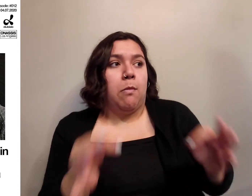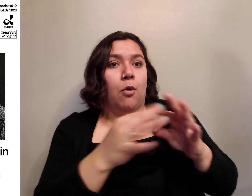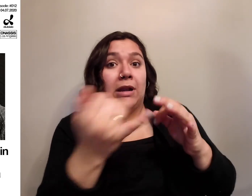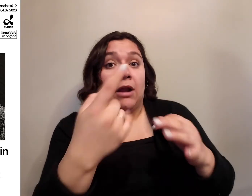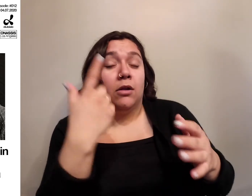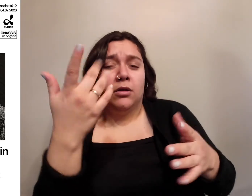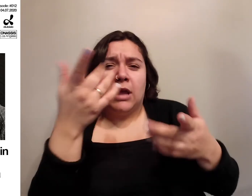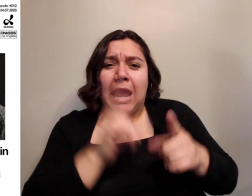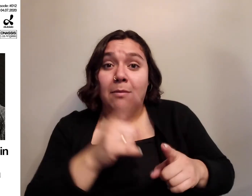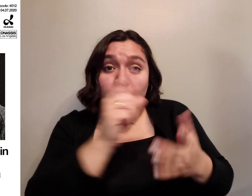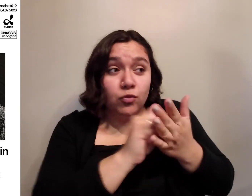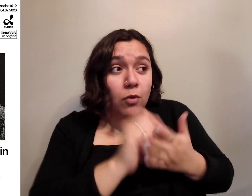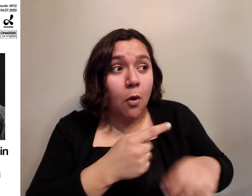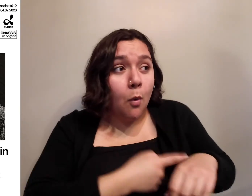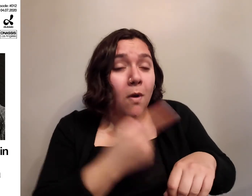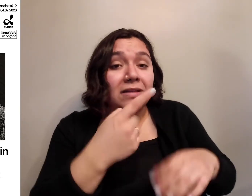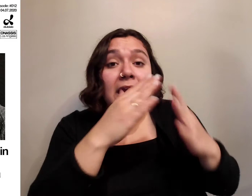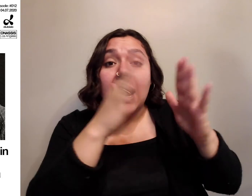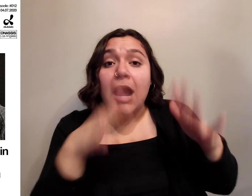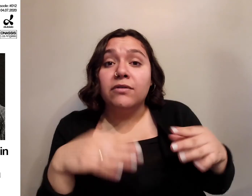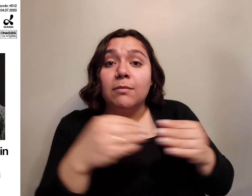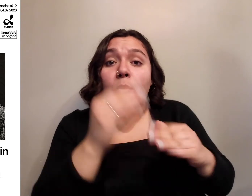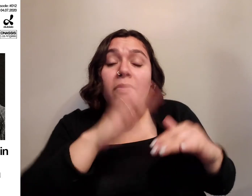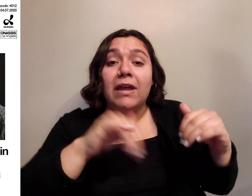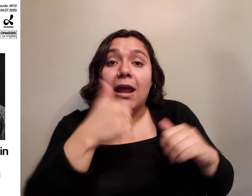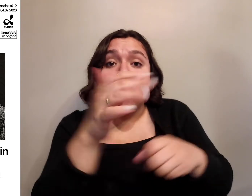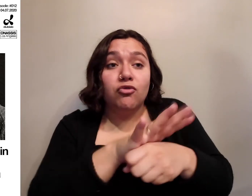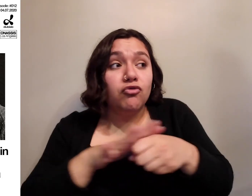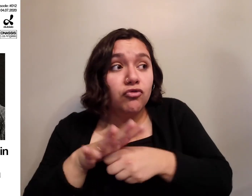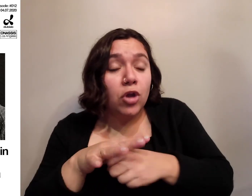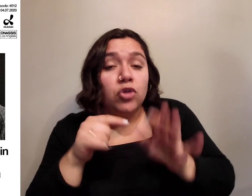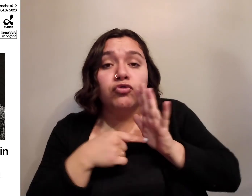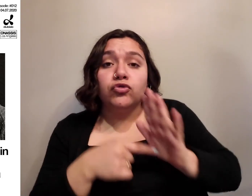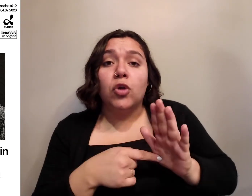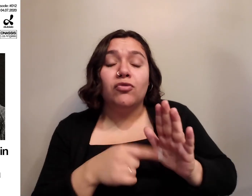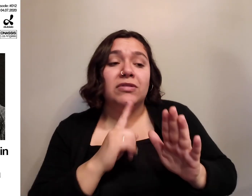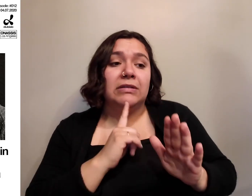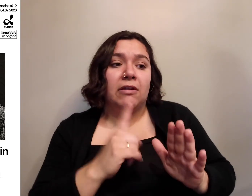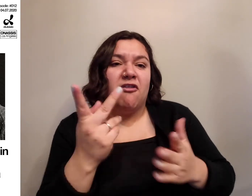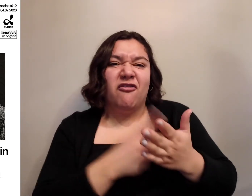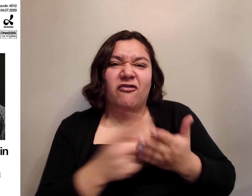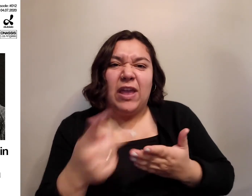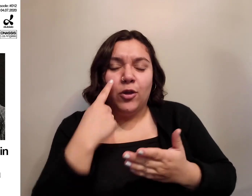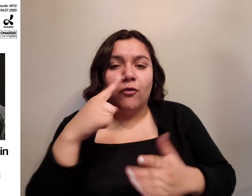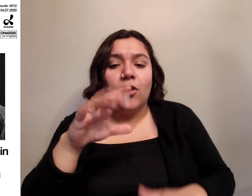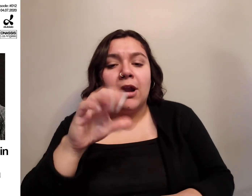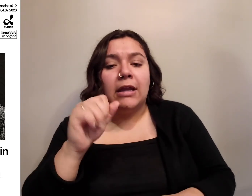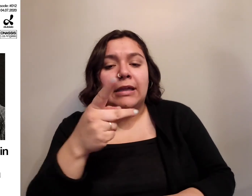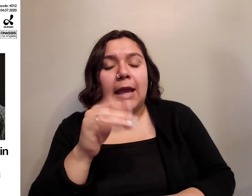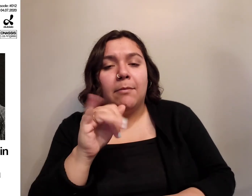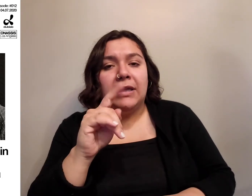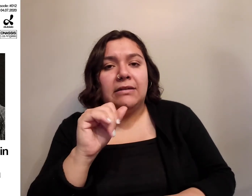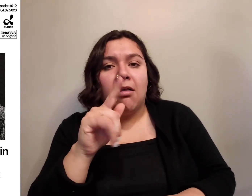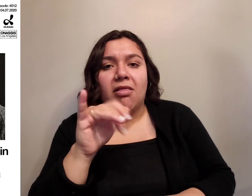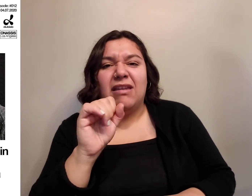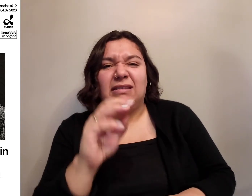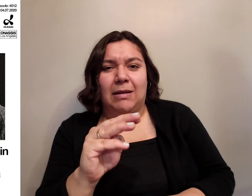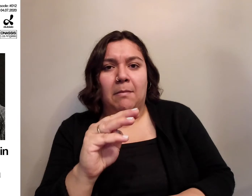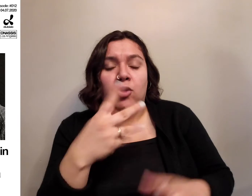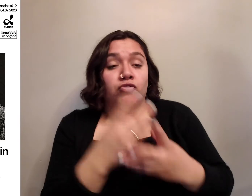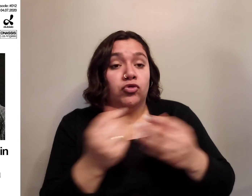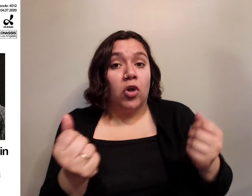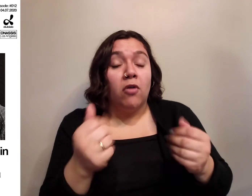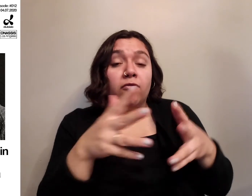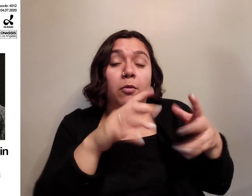that housing, more than any area, shows the abject failure of capitalism to solve the problems of